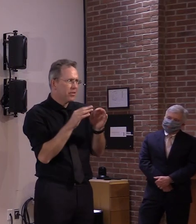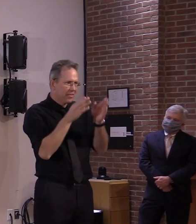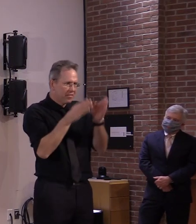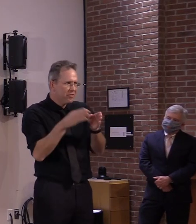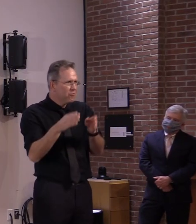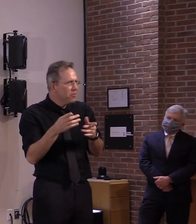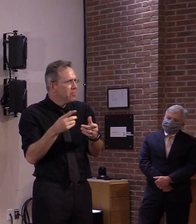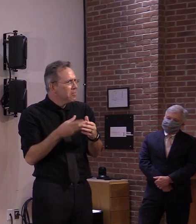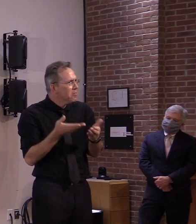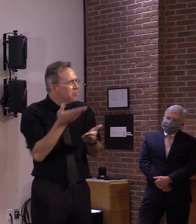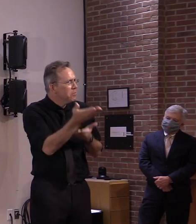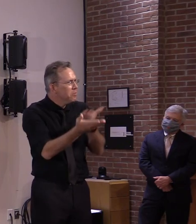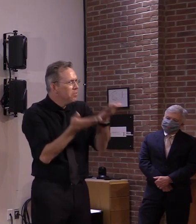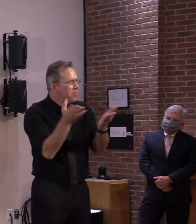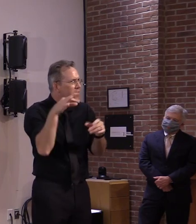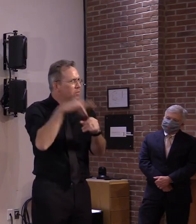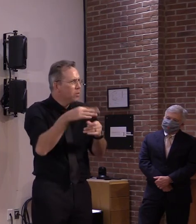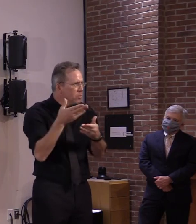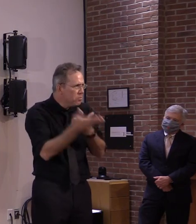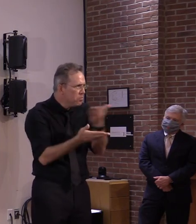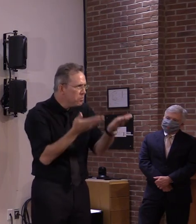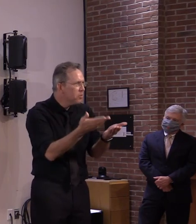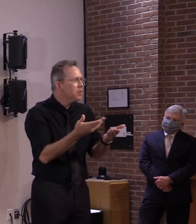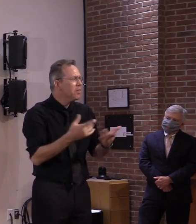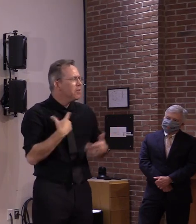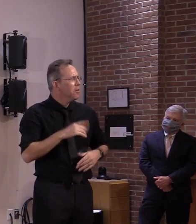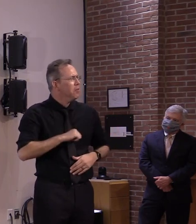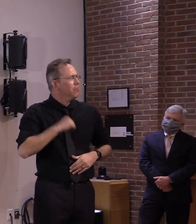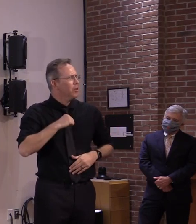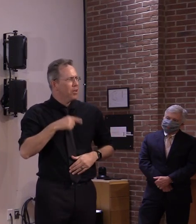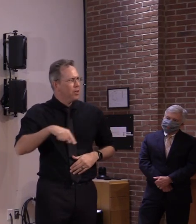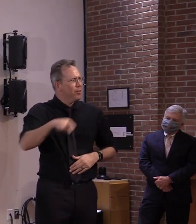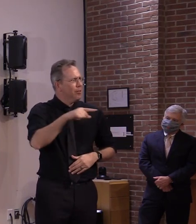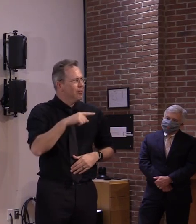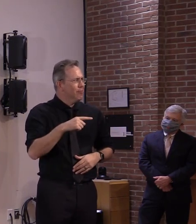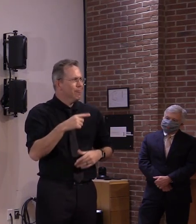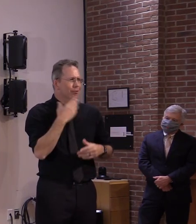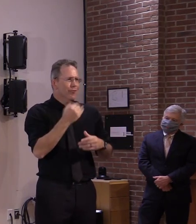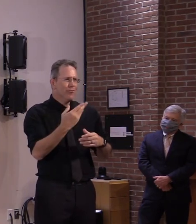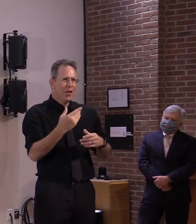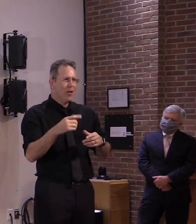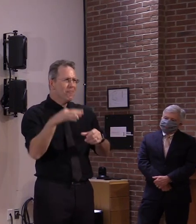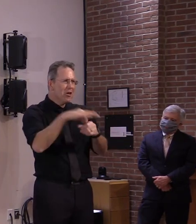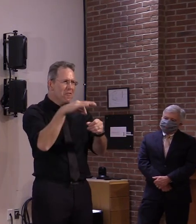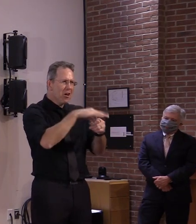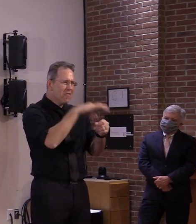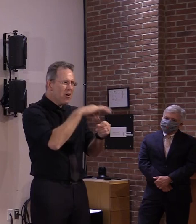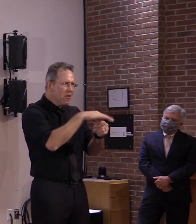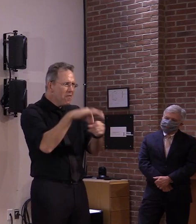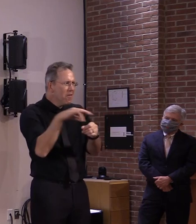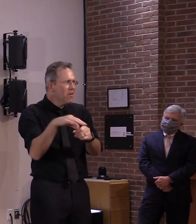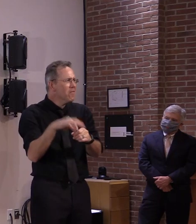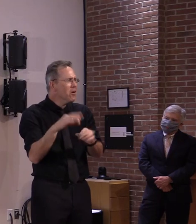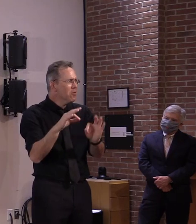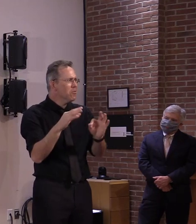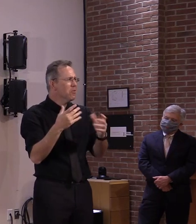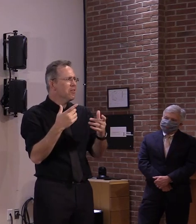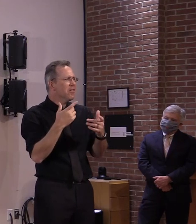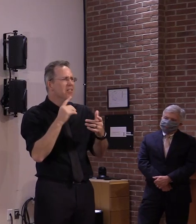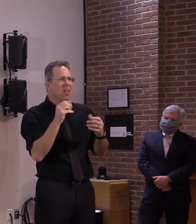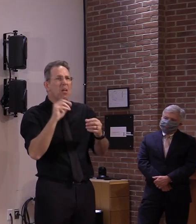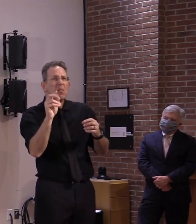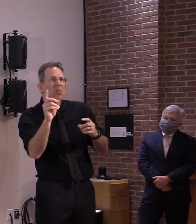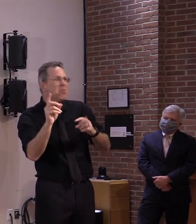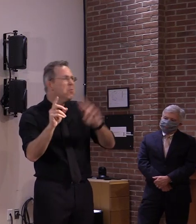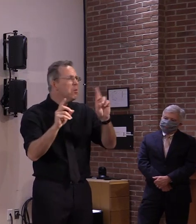think this is, I guess, heartening in a lot of respects. If we could break down these barriers and just